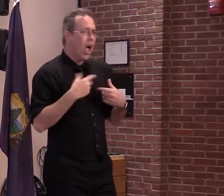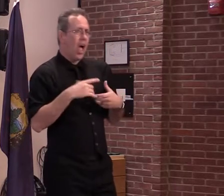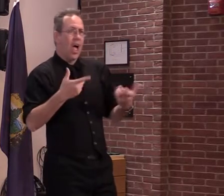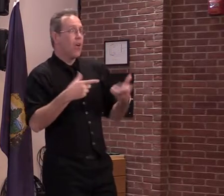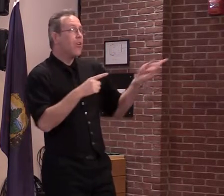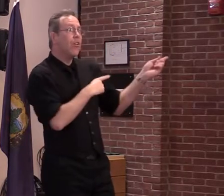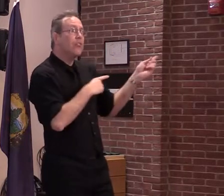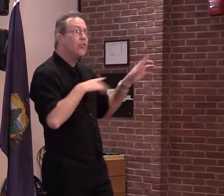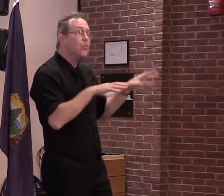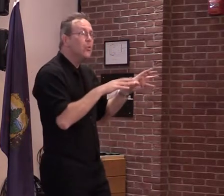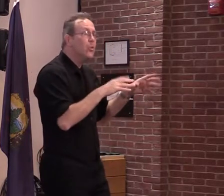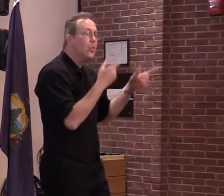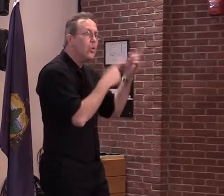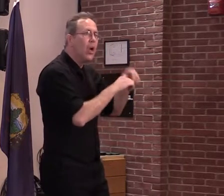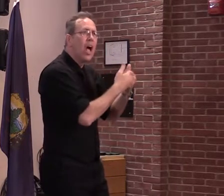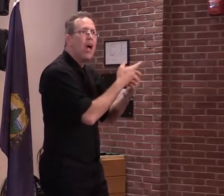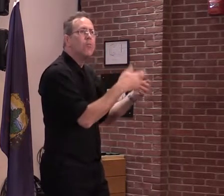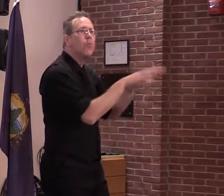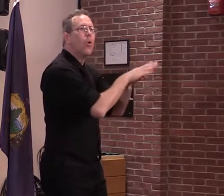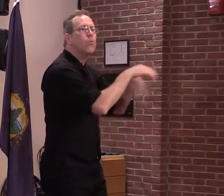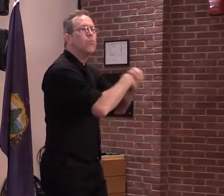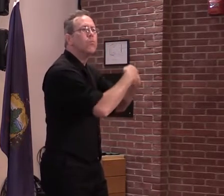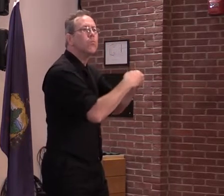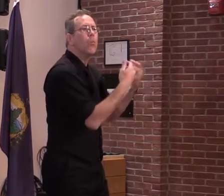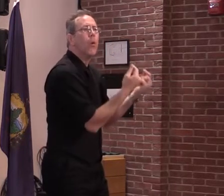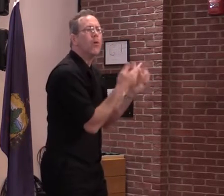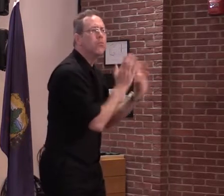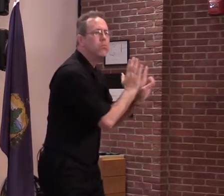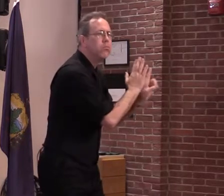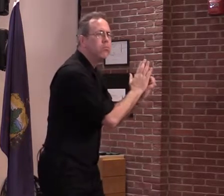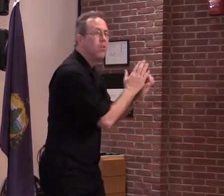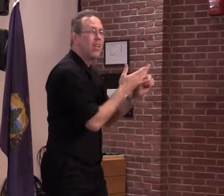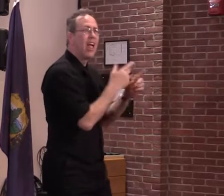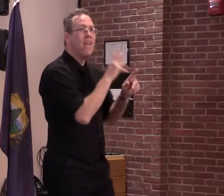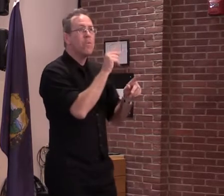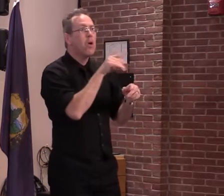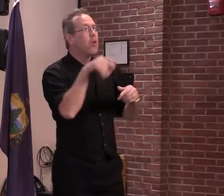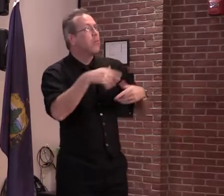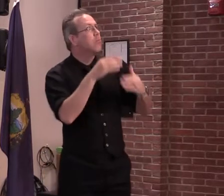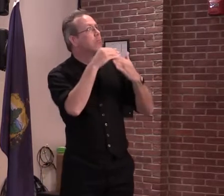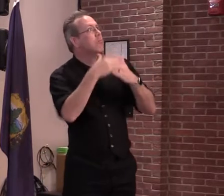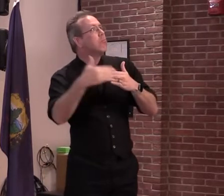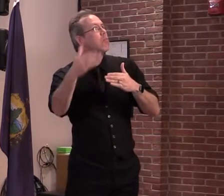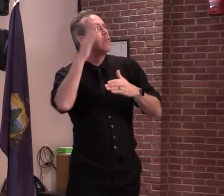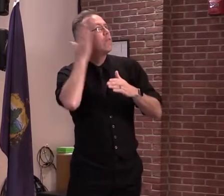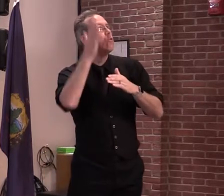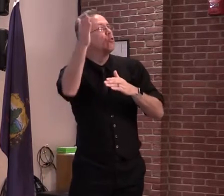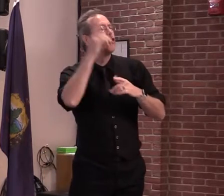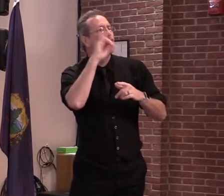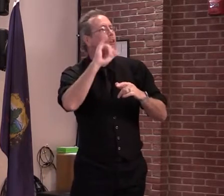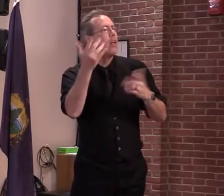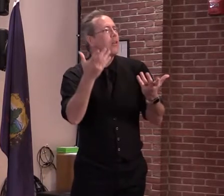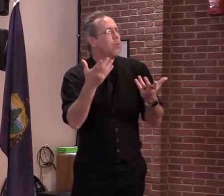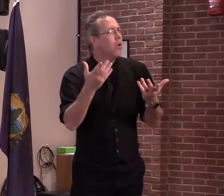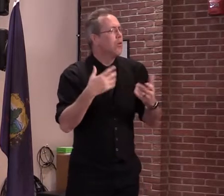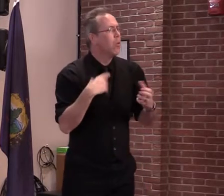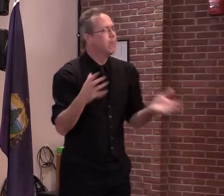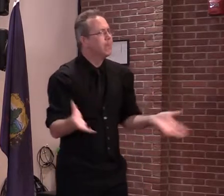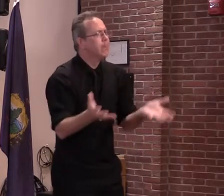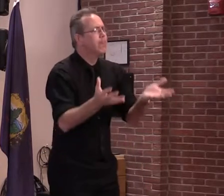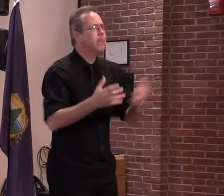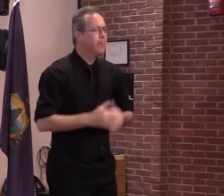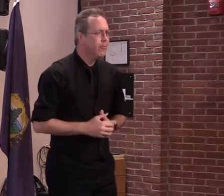we have an opportunity to set Vermont on a transformational path to a better, stronger future.